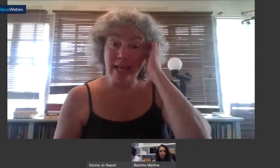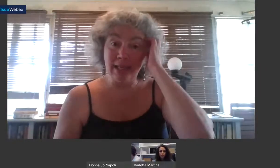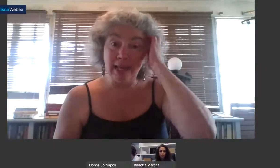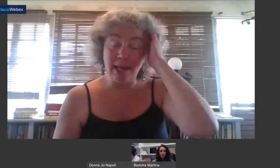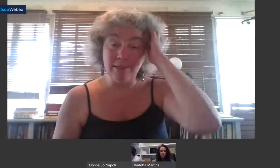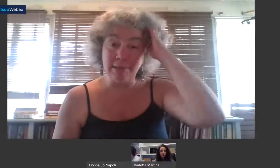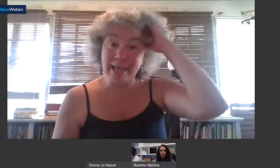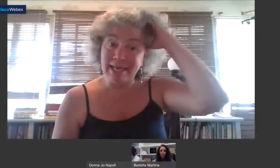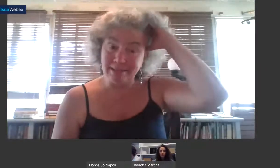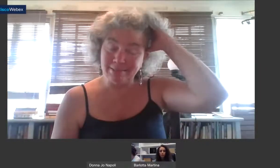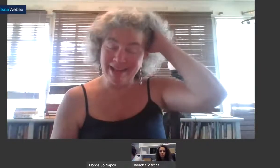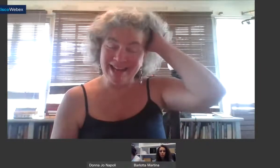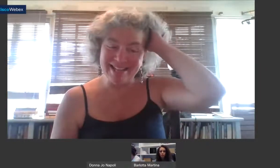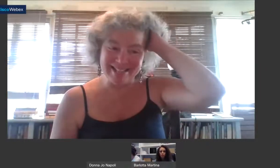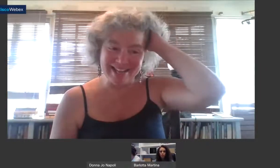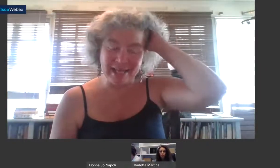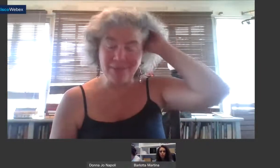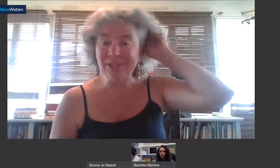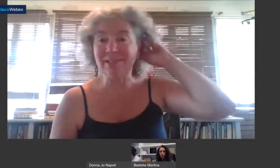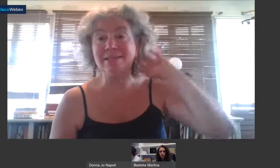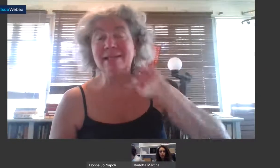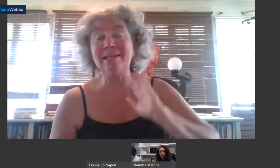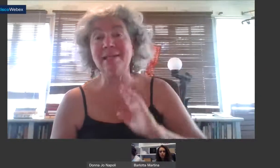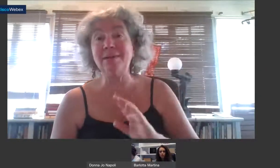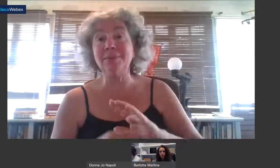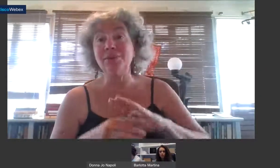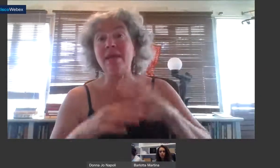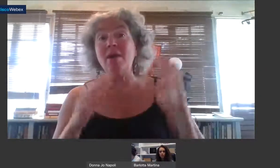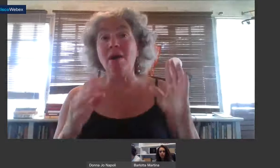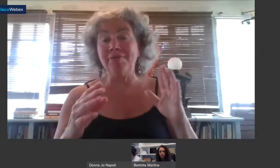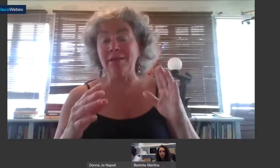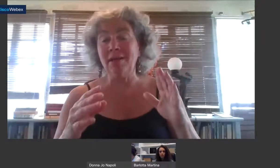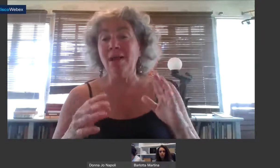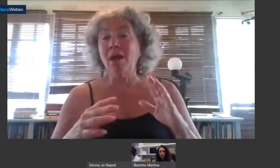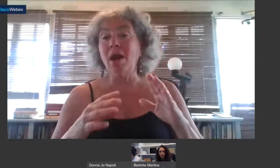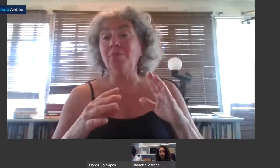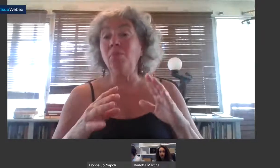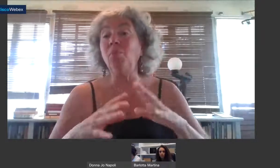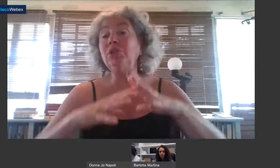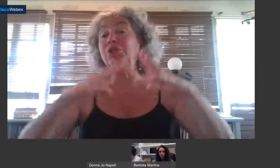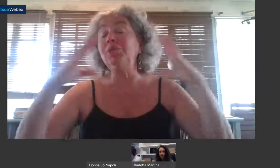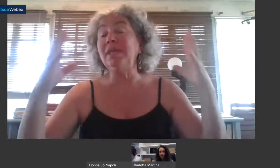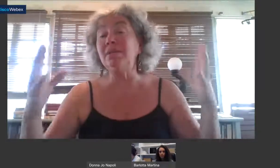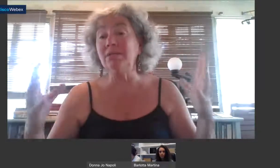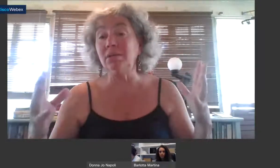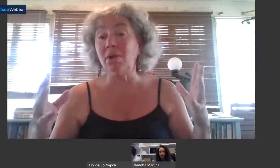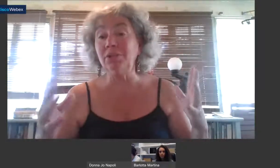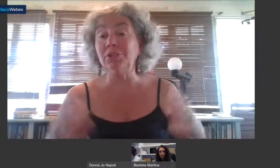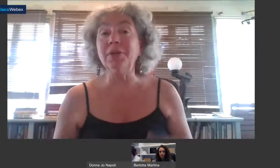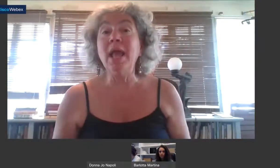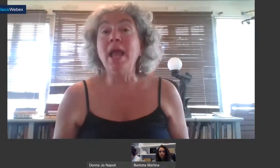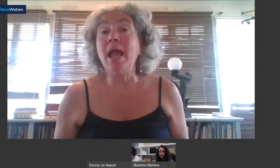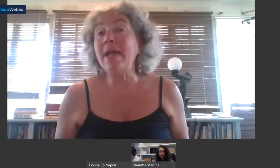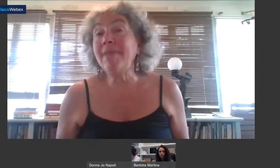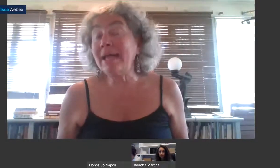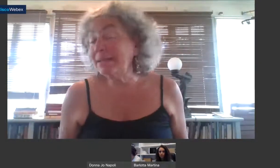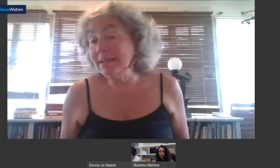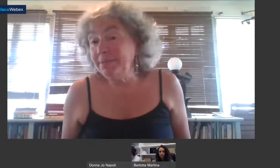ASL, any sign language as a second language, they often will do things larger. And that's